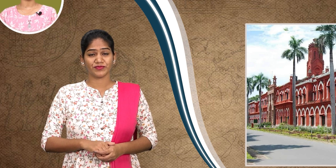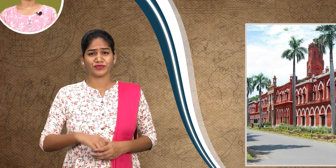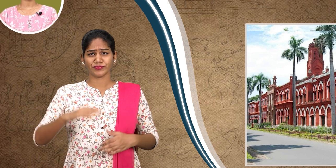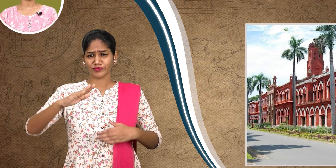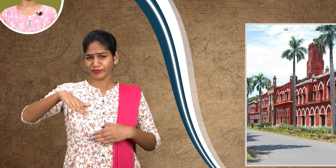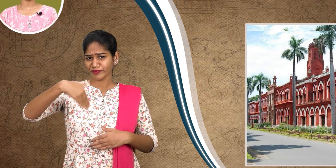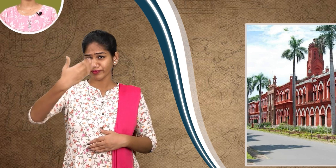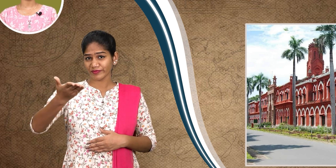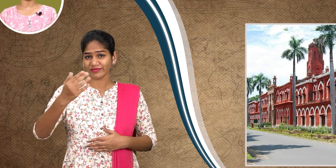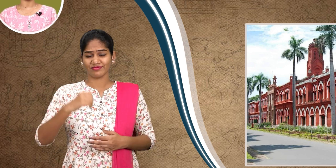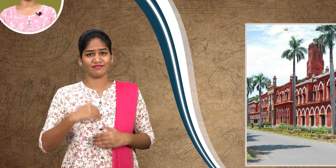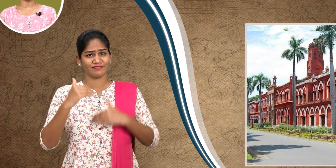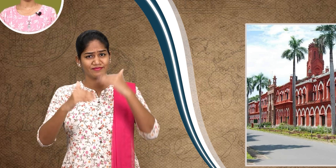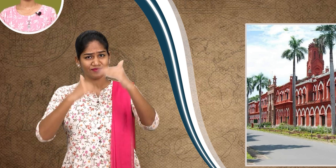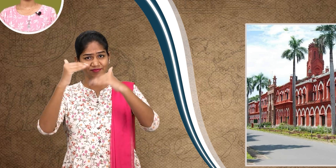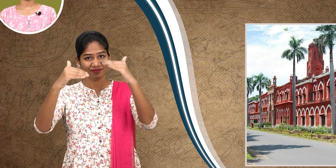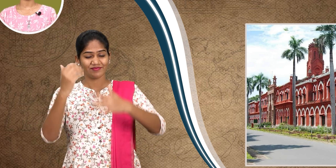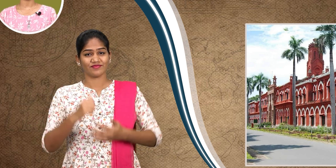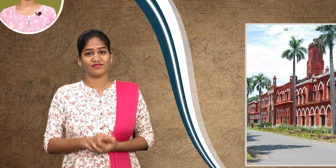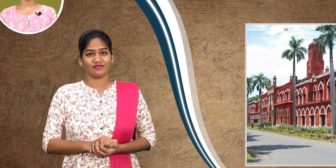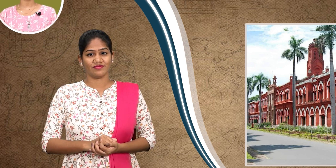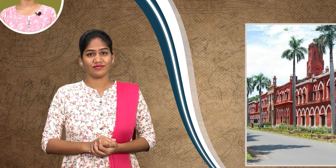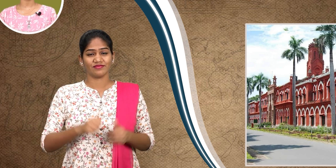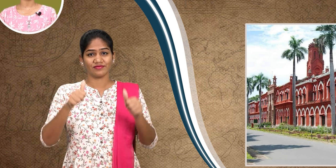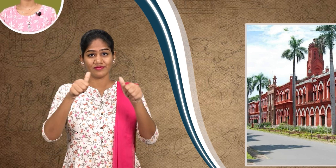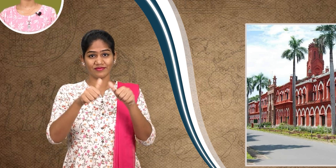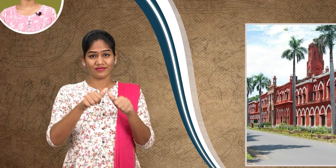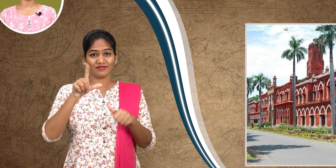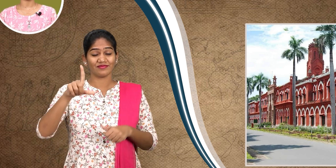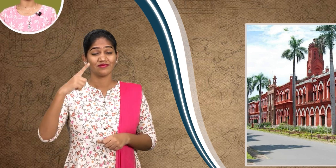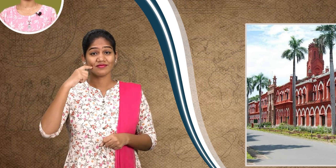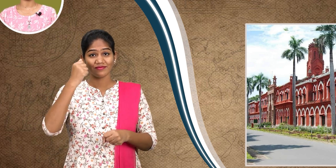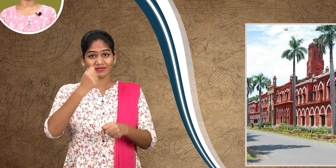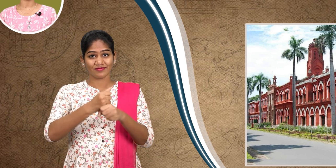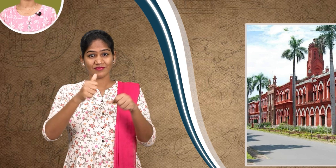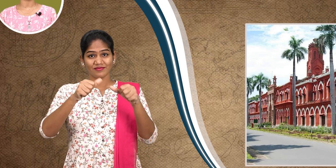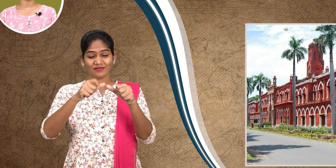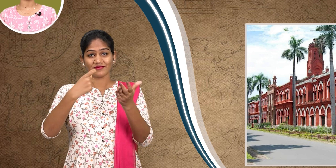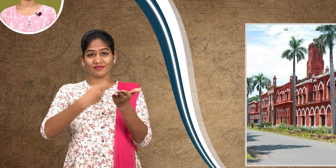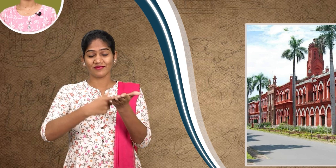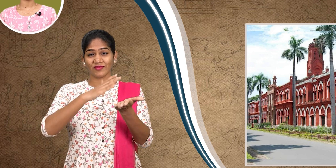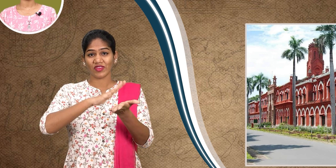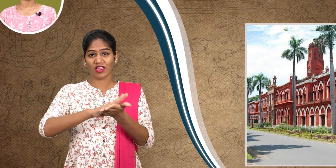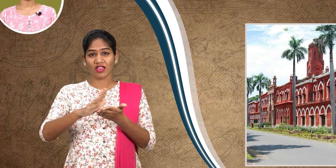later developed into the Aligarh Muslim University.